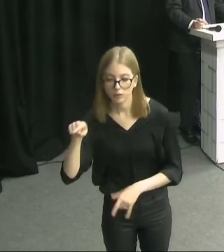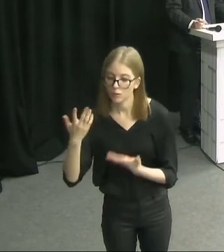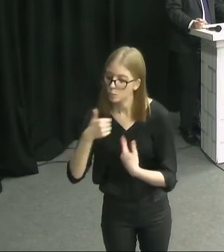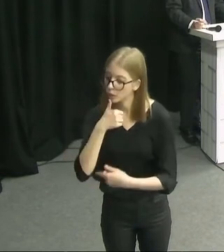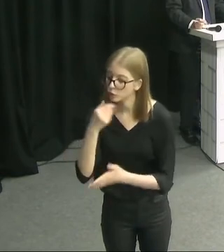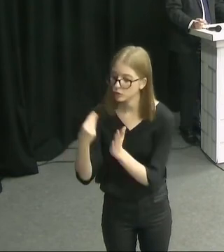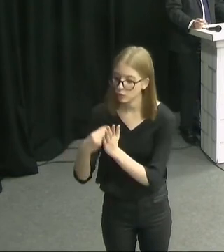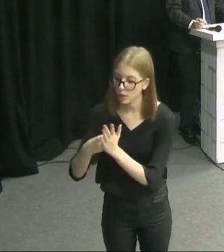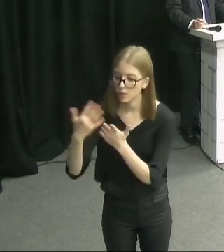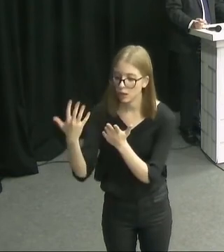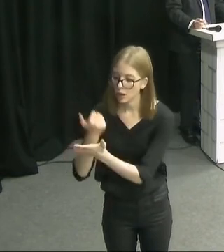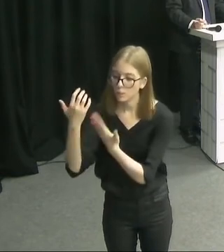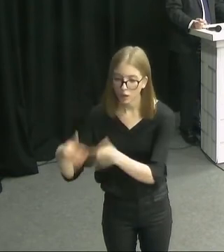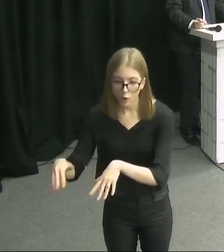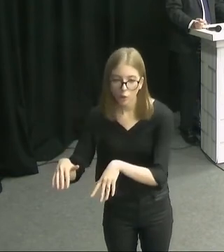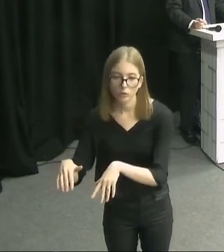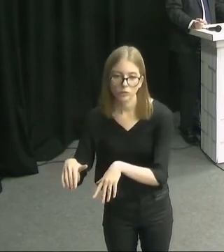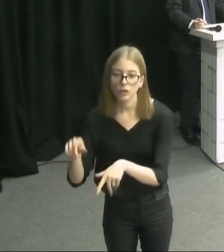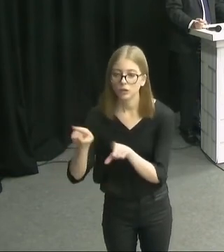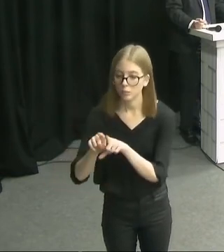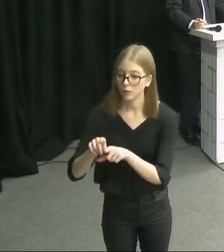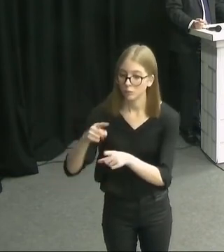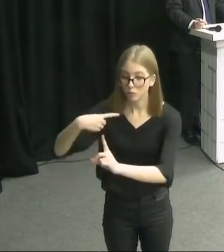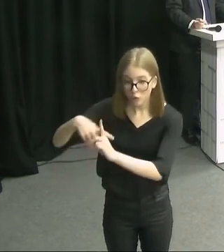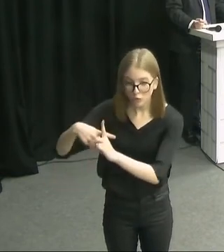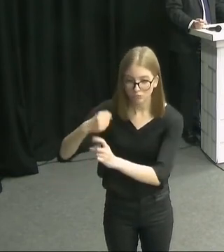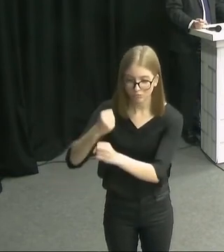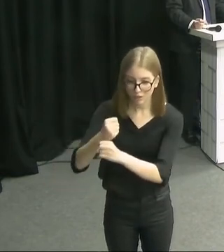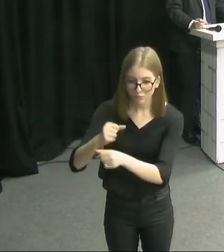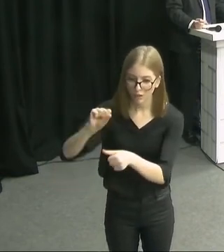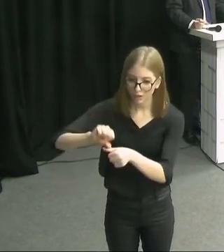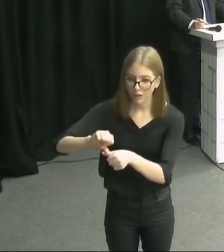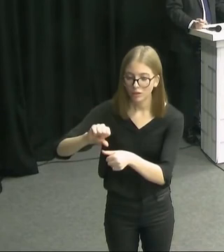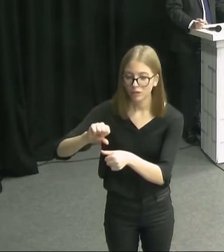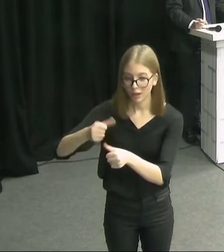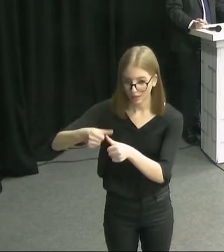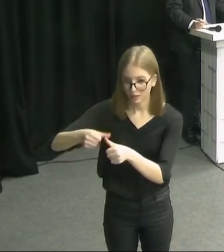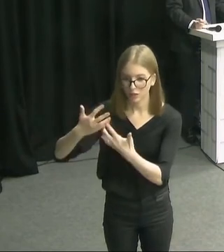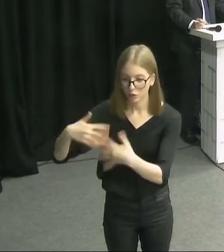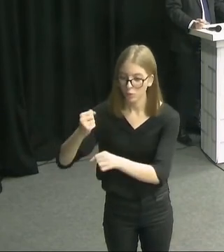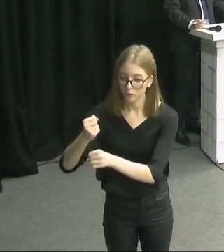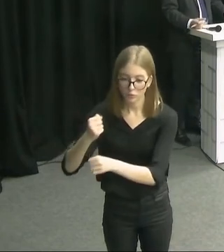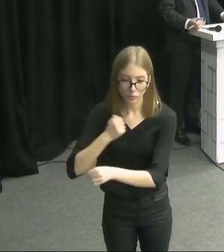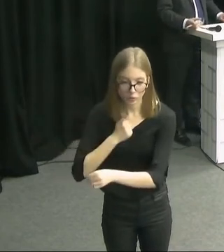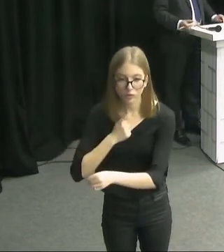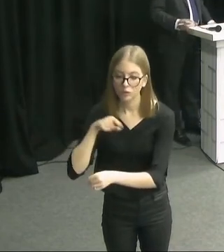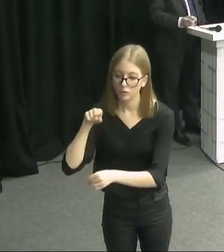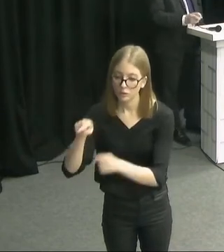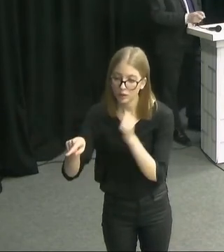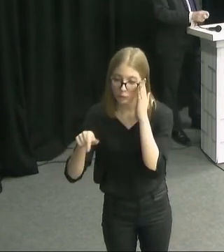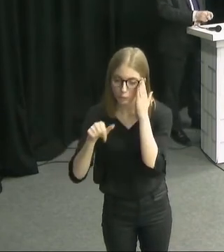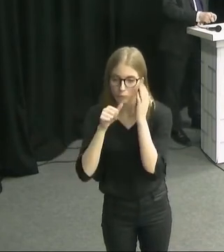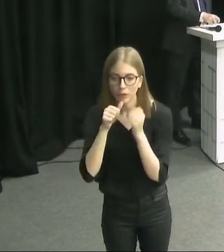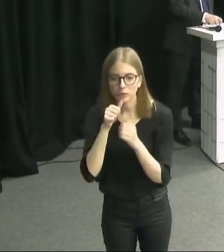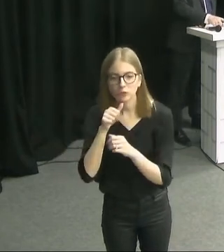in our center, we see that our PhD students receive a scholarship and a